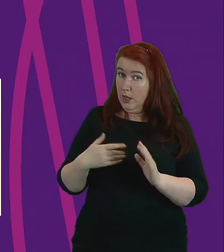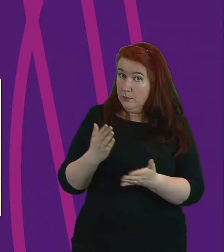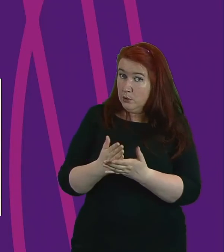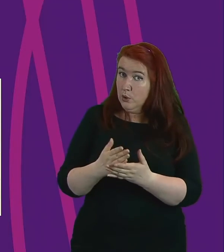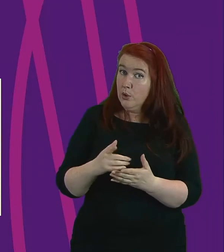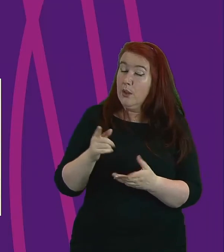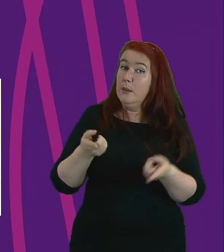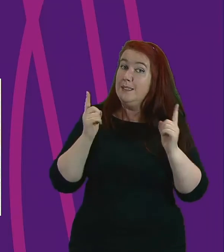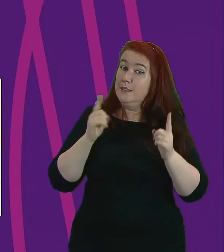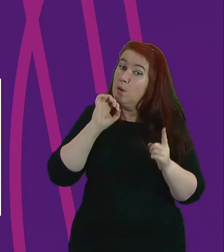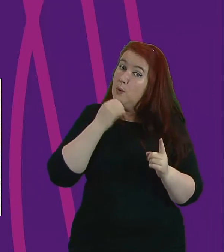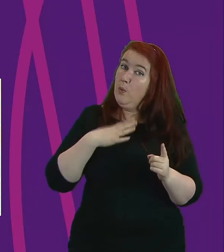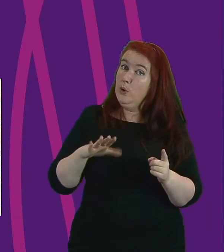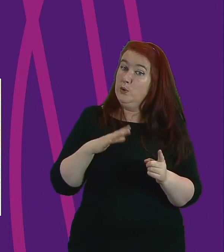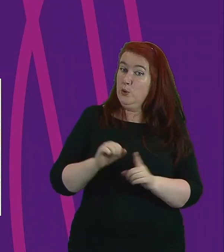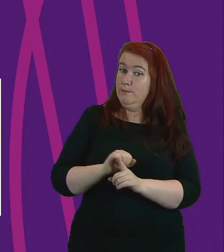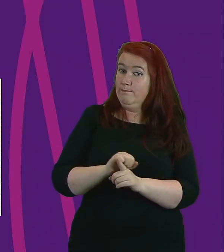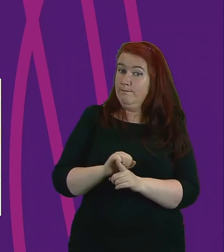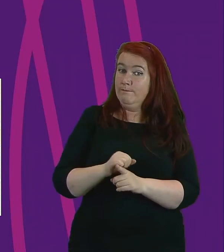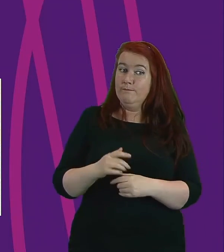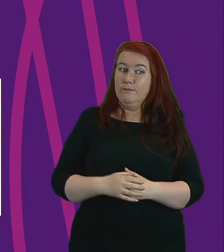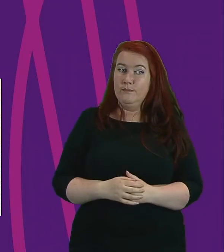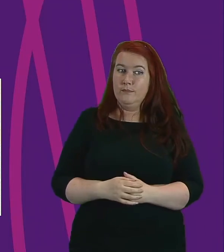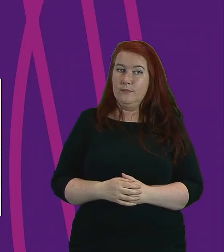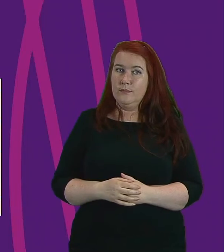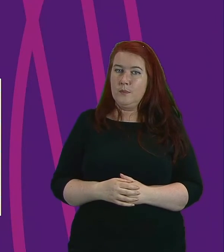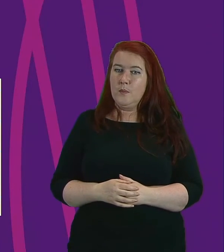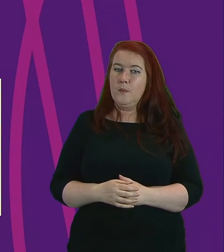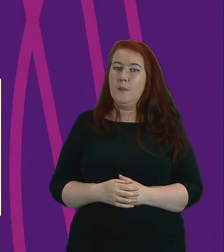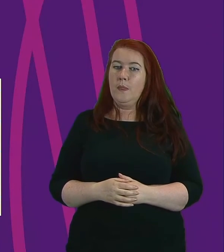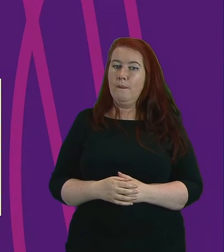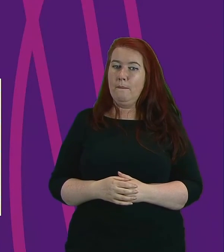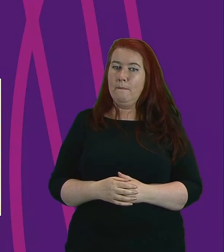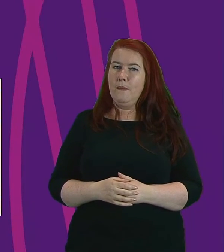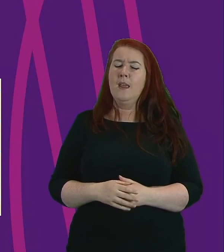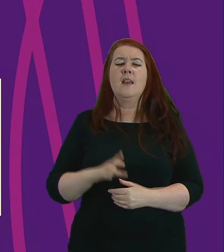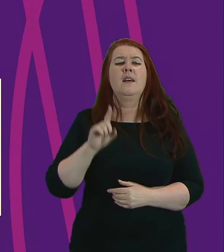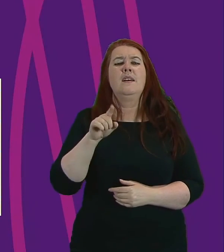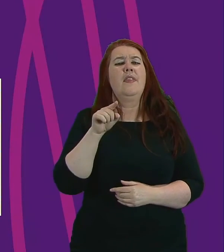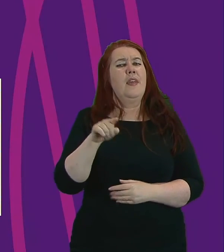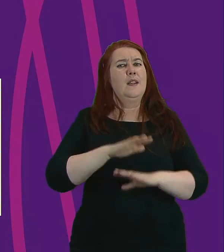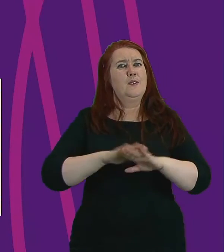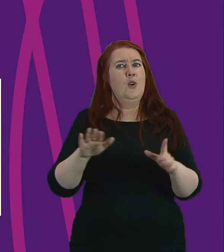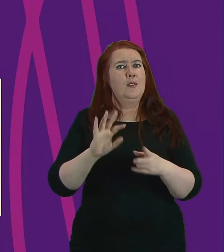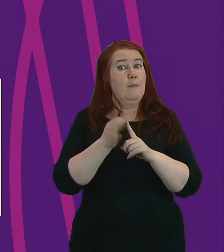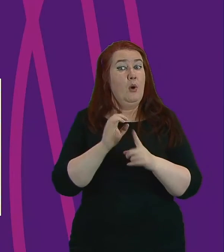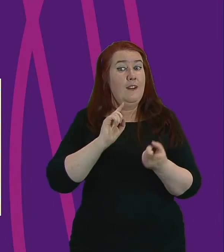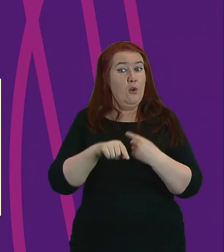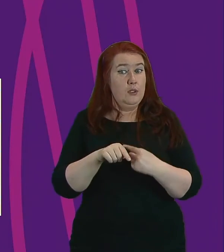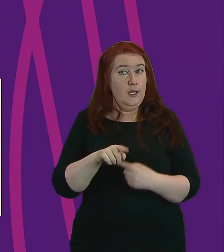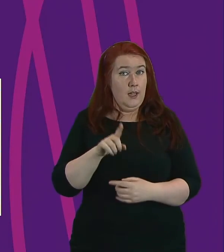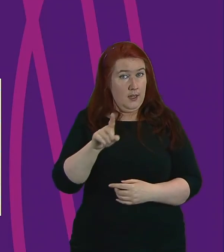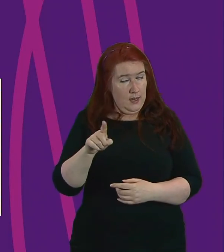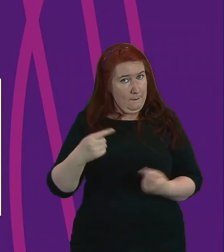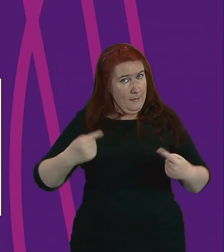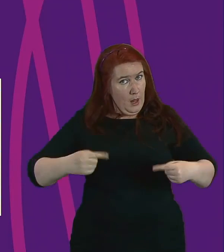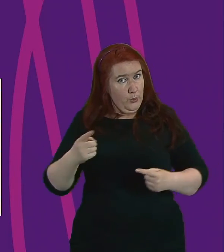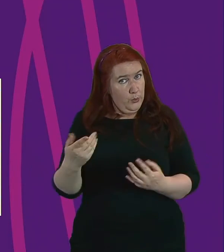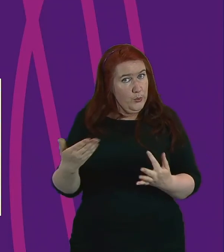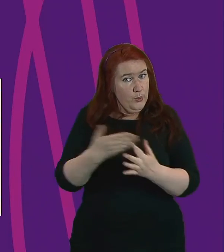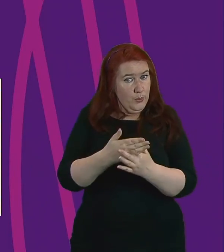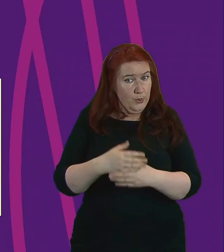record. I've been a little lax with you because that, of course, was not a point of order, and that's the only time I'm going to do that.